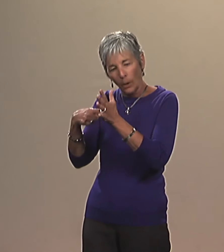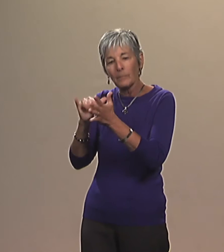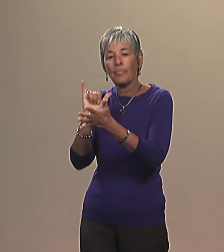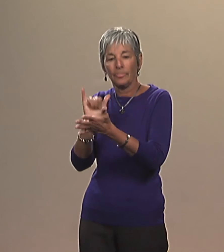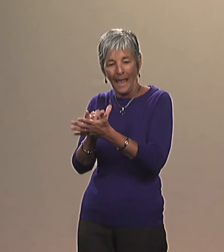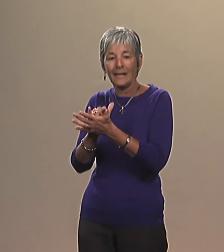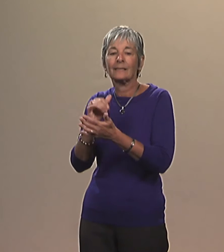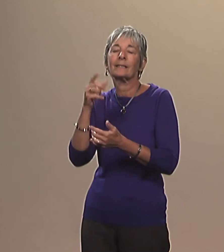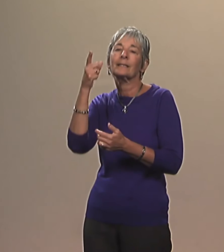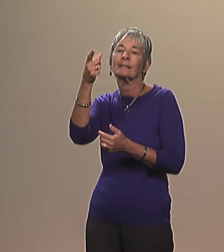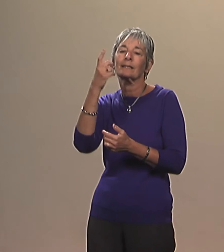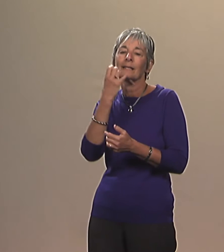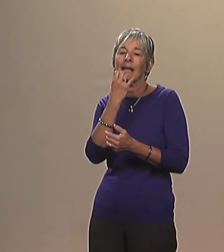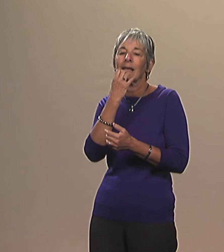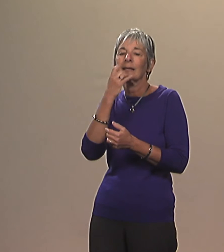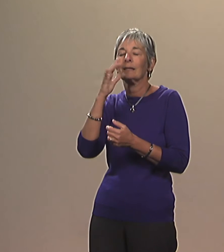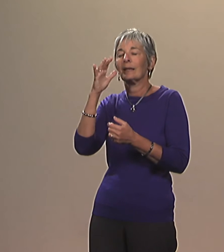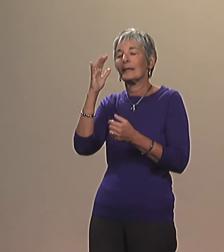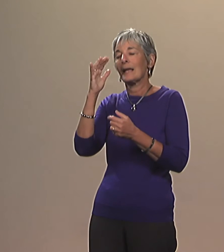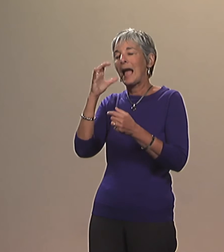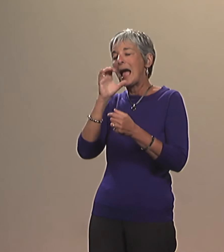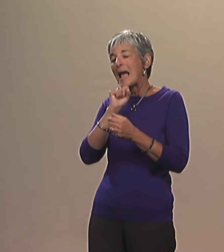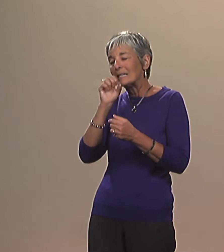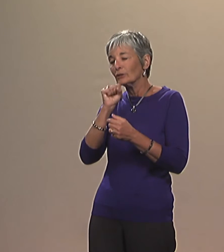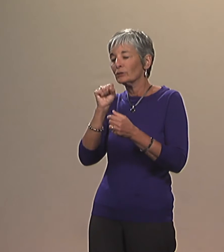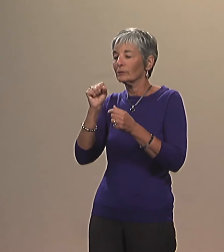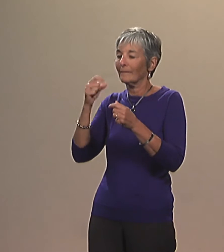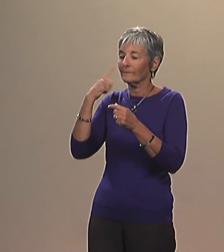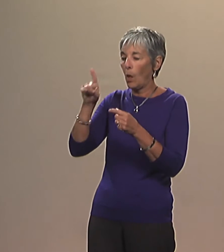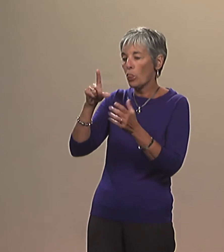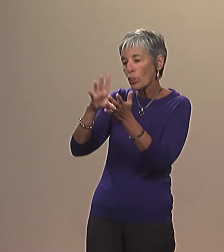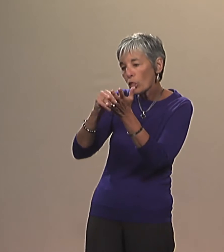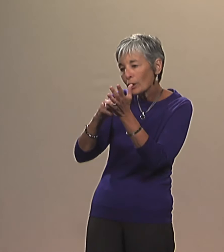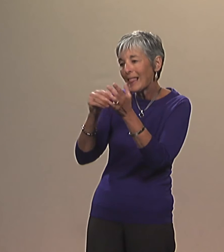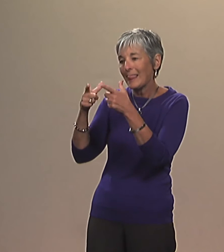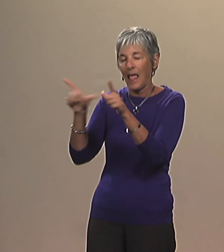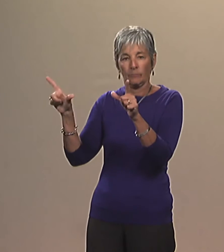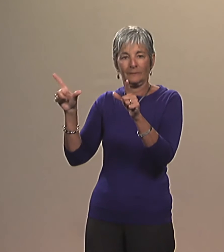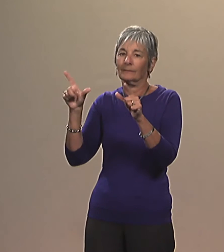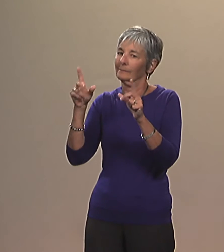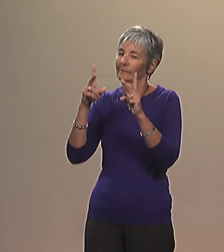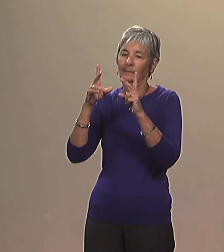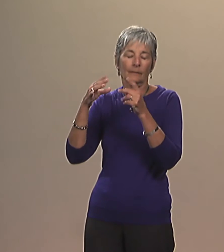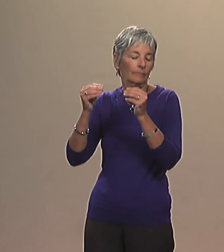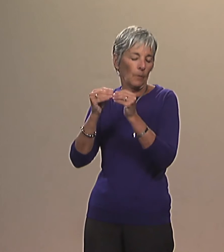She found that the age for acquisition of language is more important than speech.